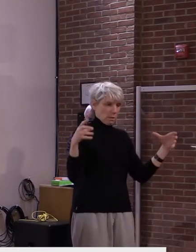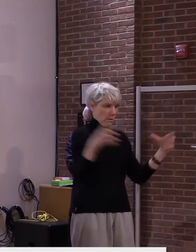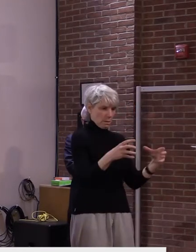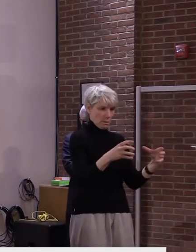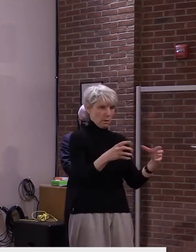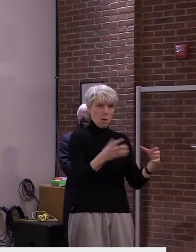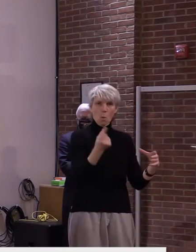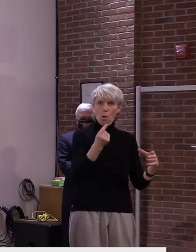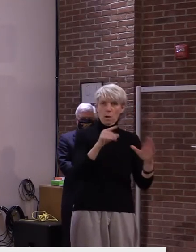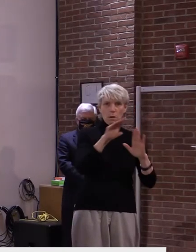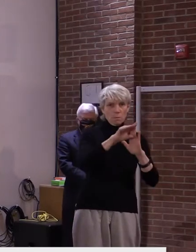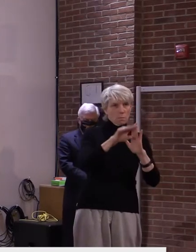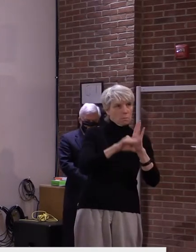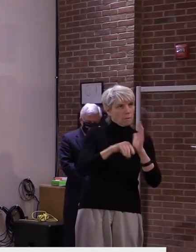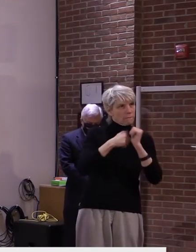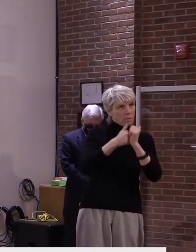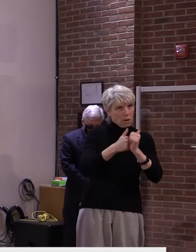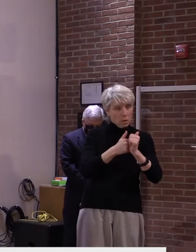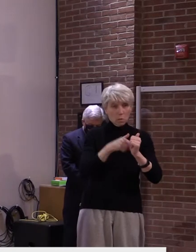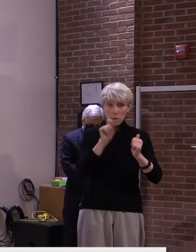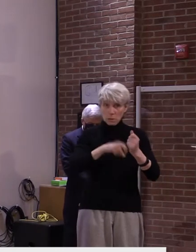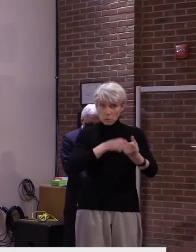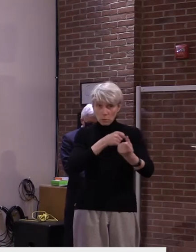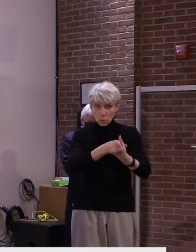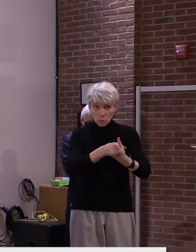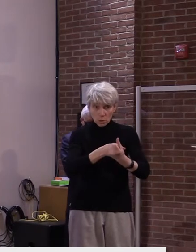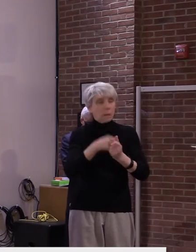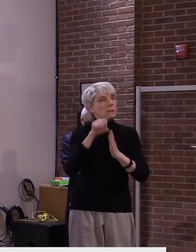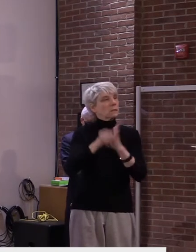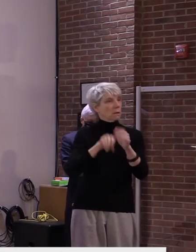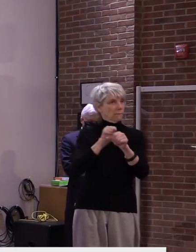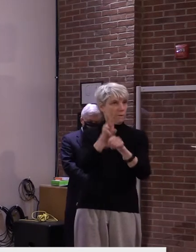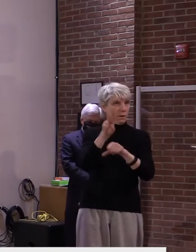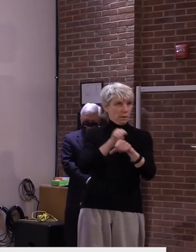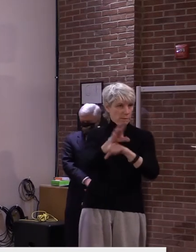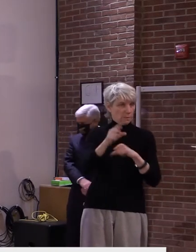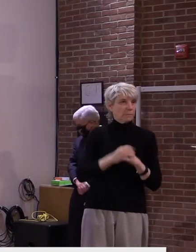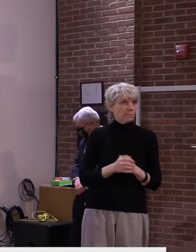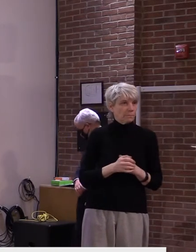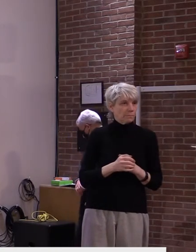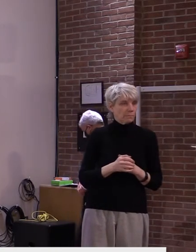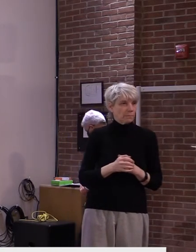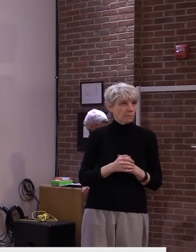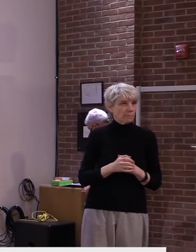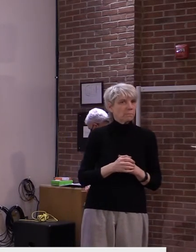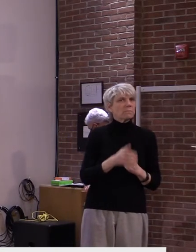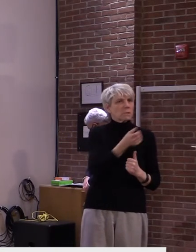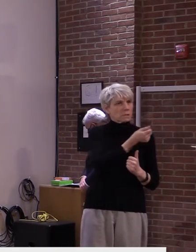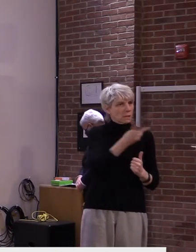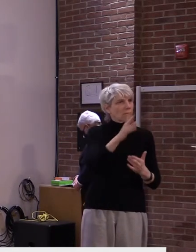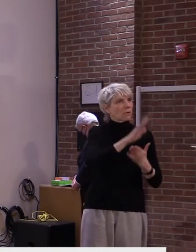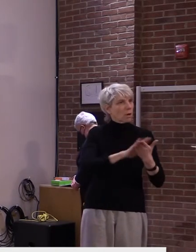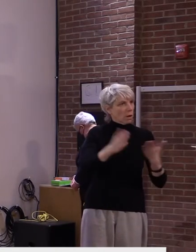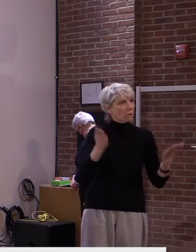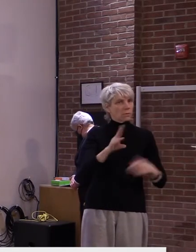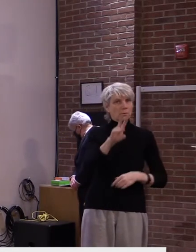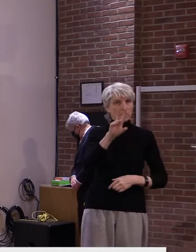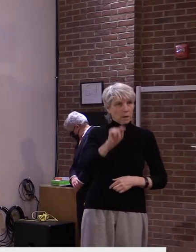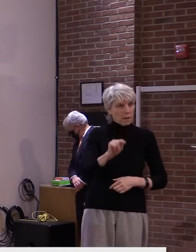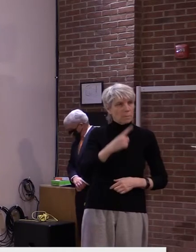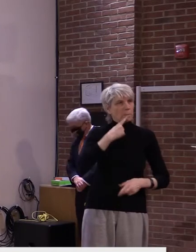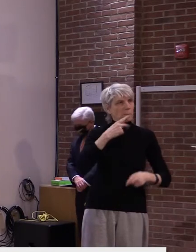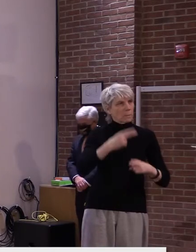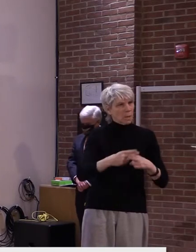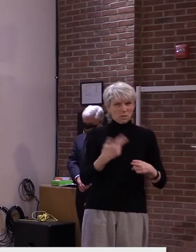support. Now, we've heard anecdotally from the colleges about faster spread of the